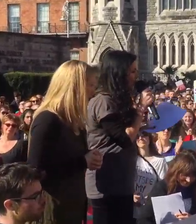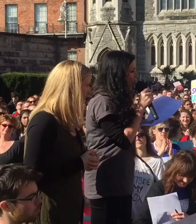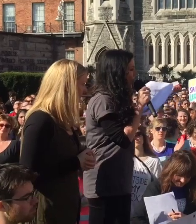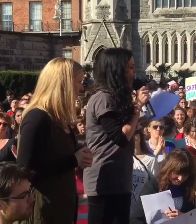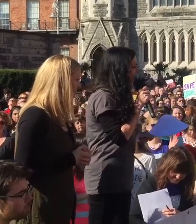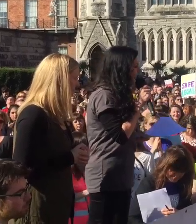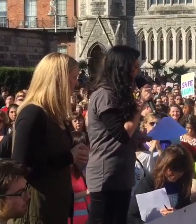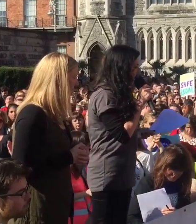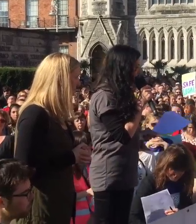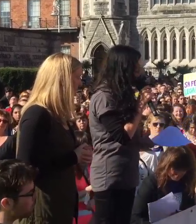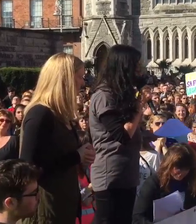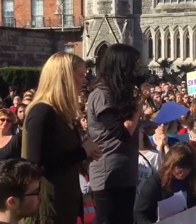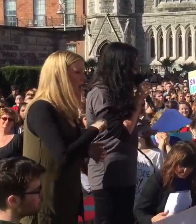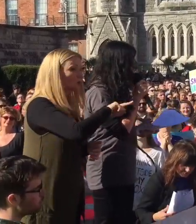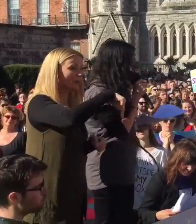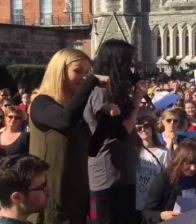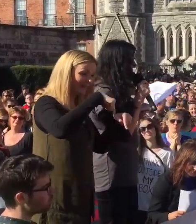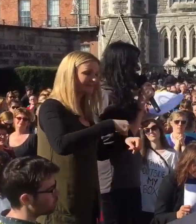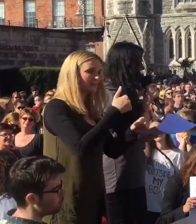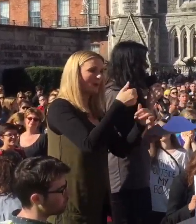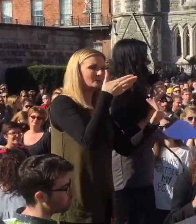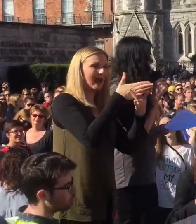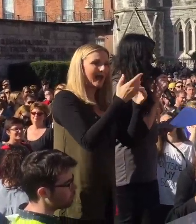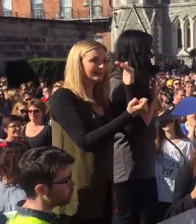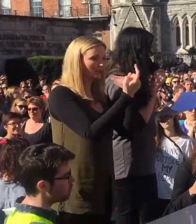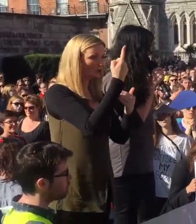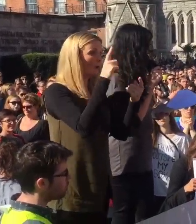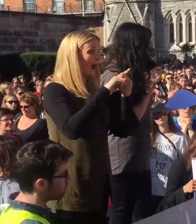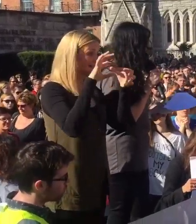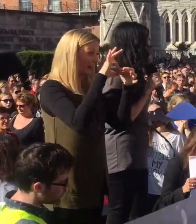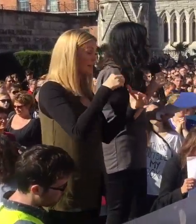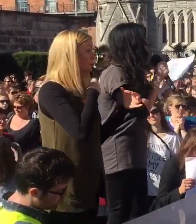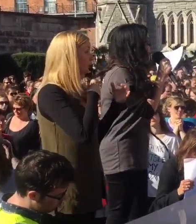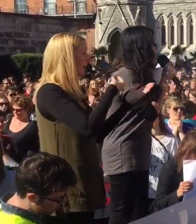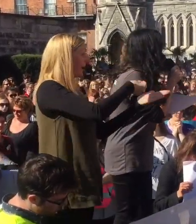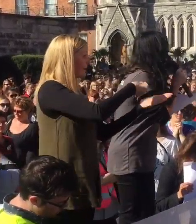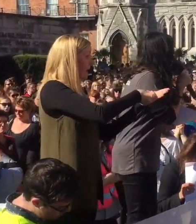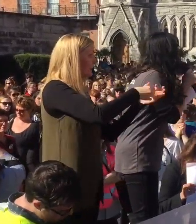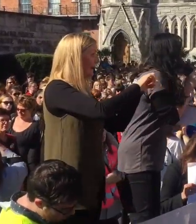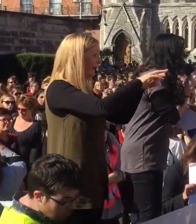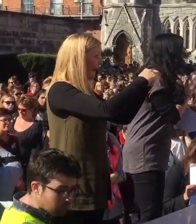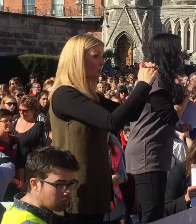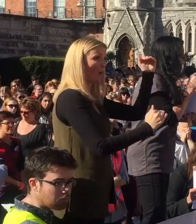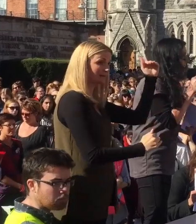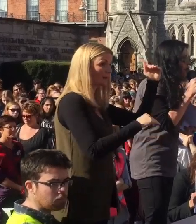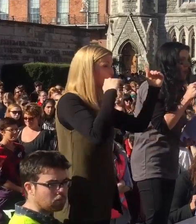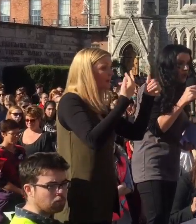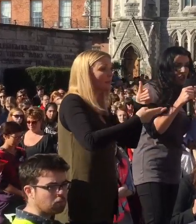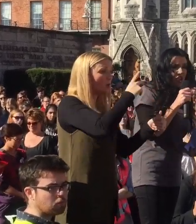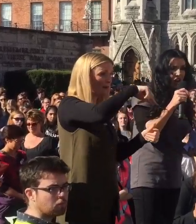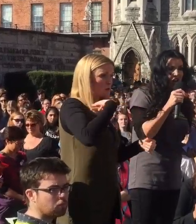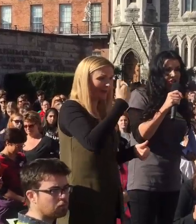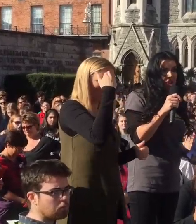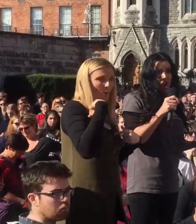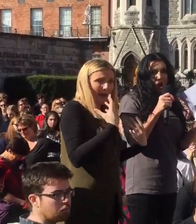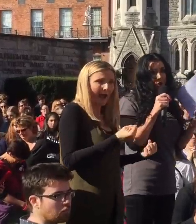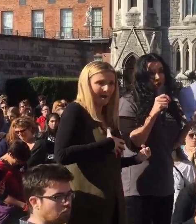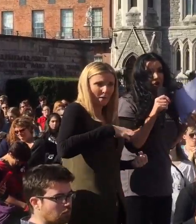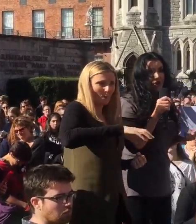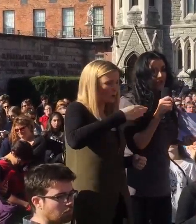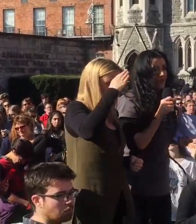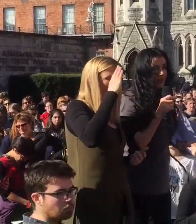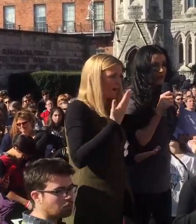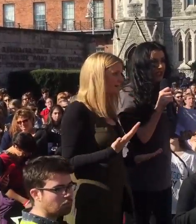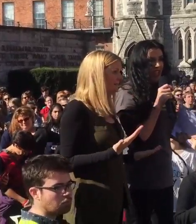This is also an access issue based on economic inequality, because we already know that we have abortion in Ireland.